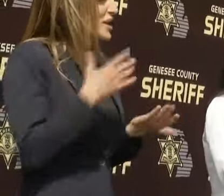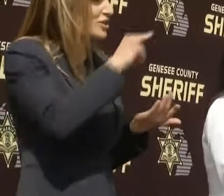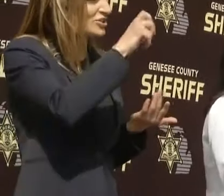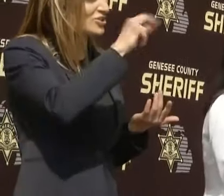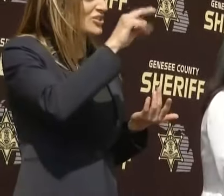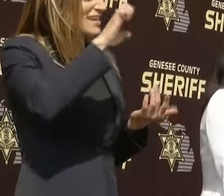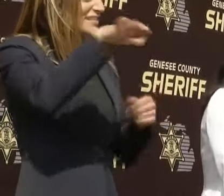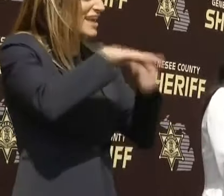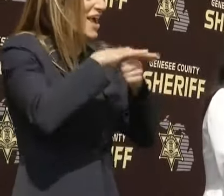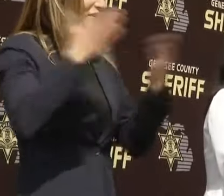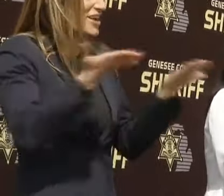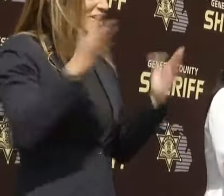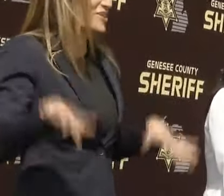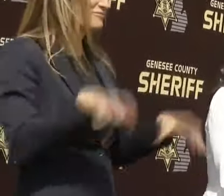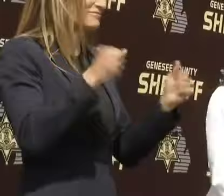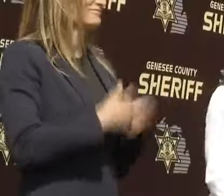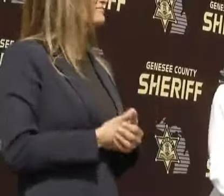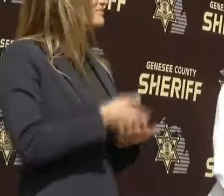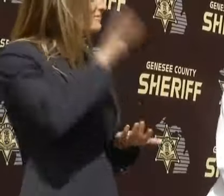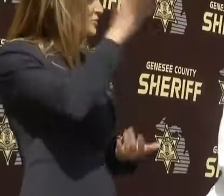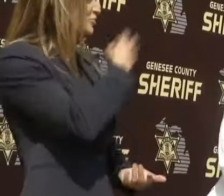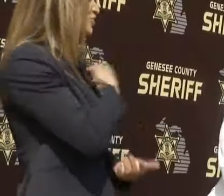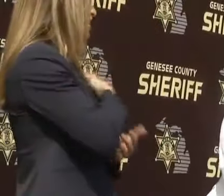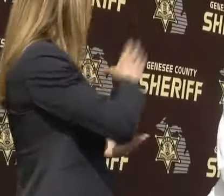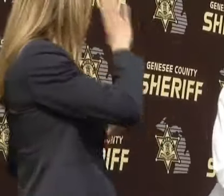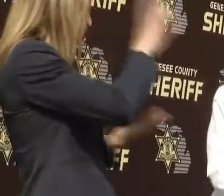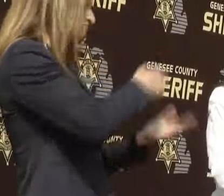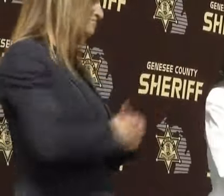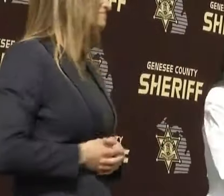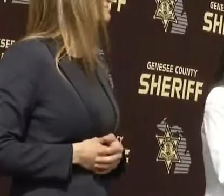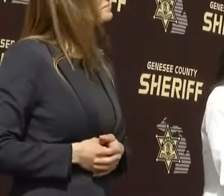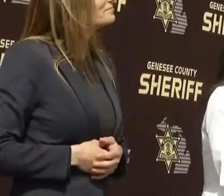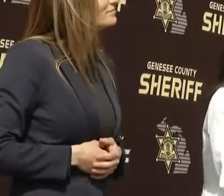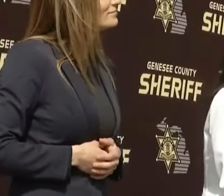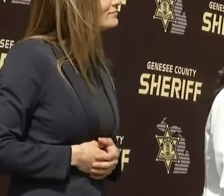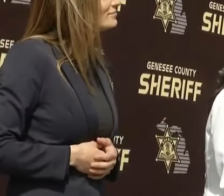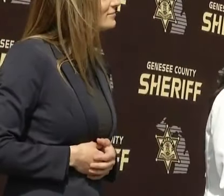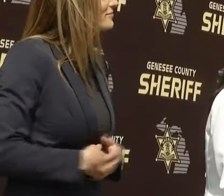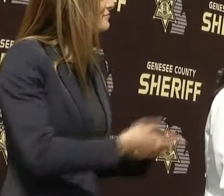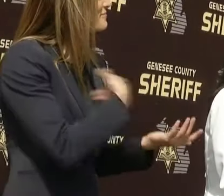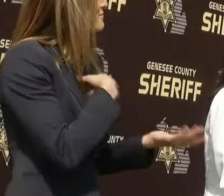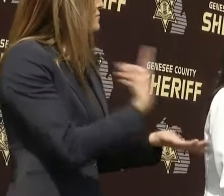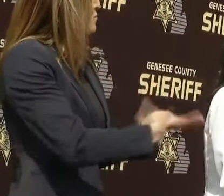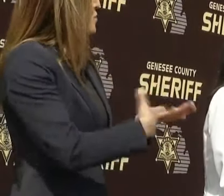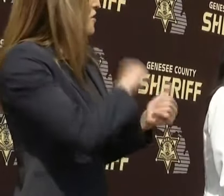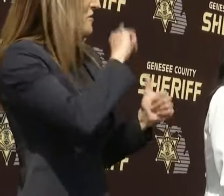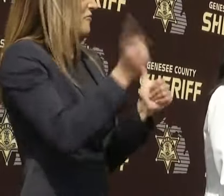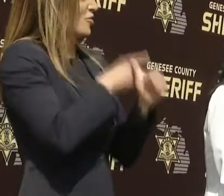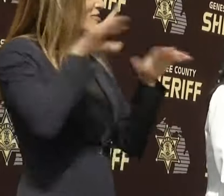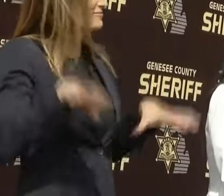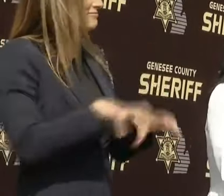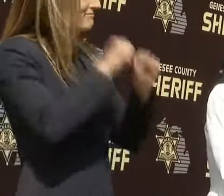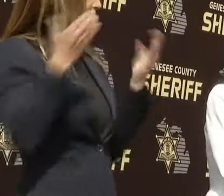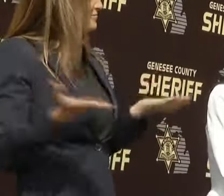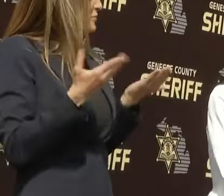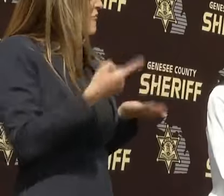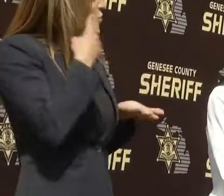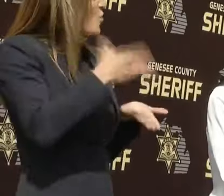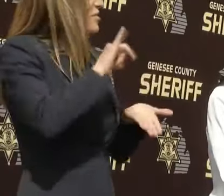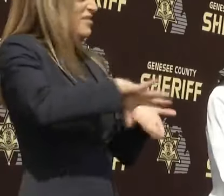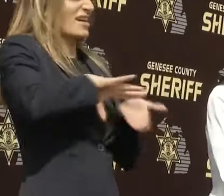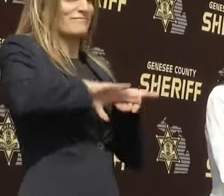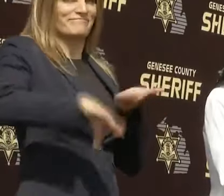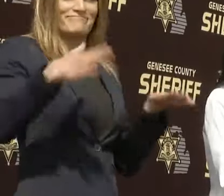County. Sheriff, I have to tell you, when we talked about kicking off our first of our statewide